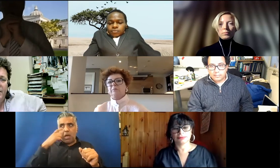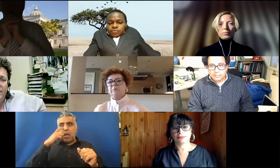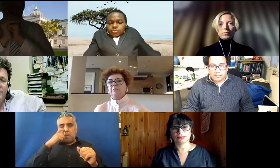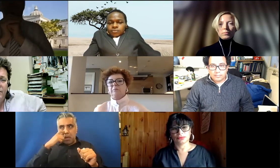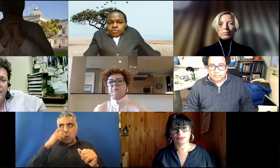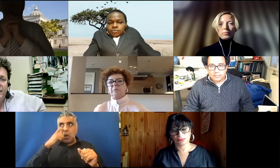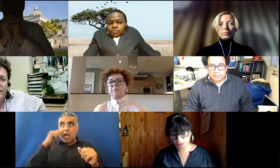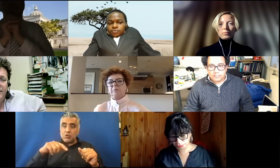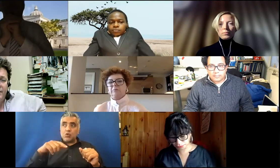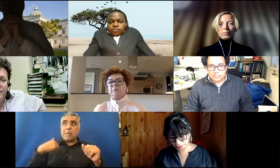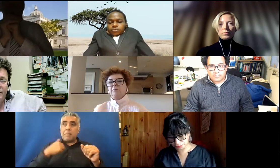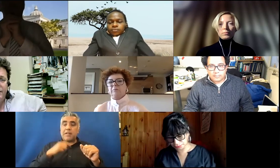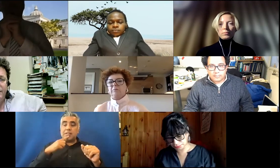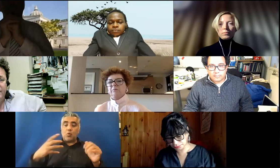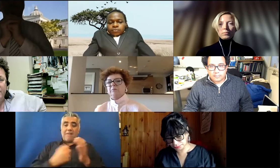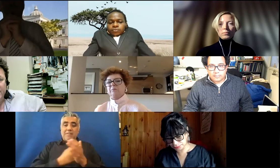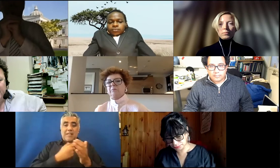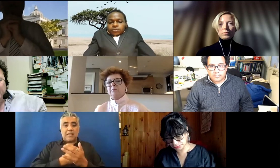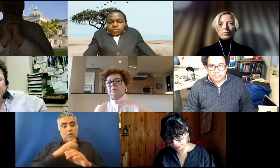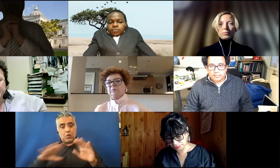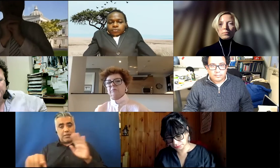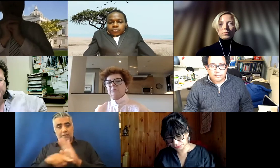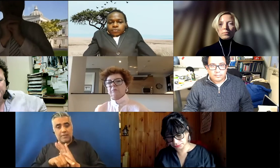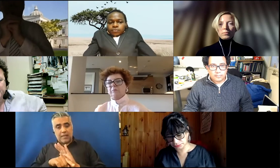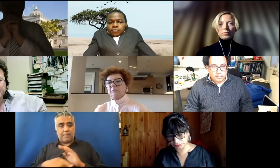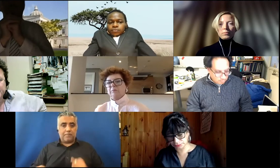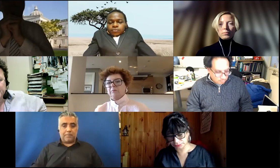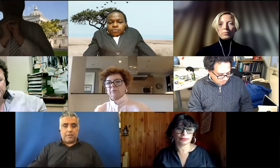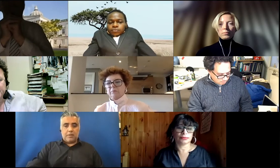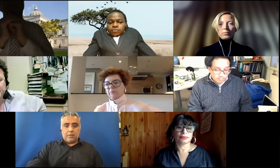be also an advantage and not a disadvantage.